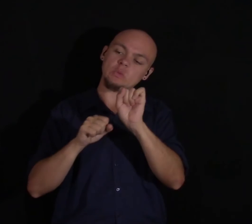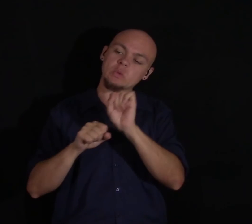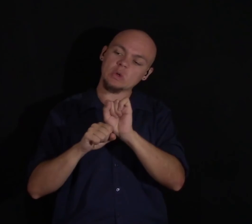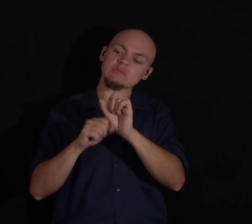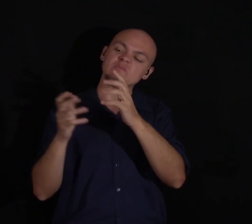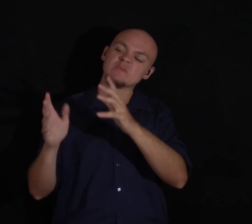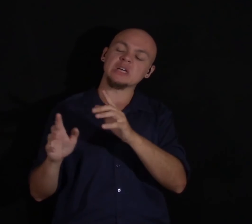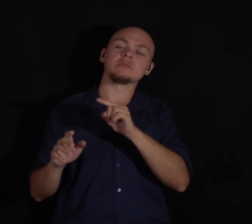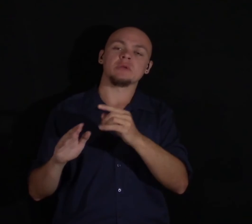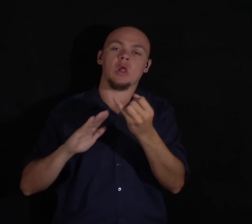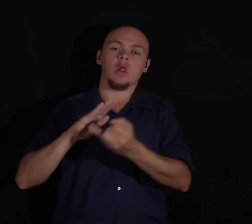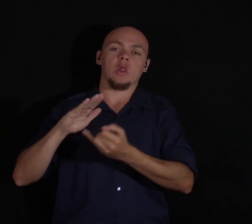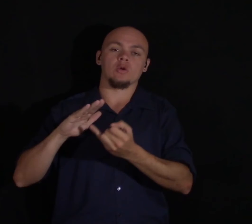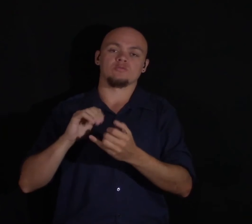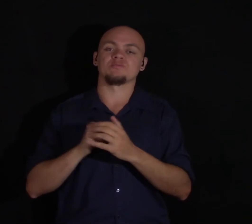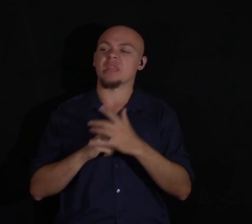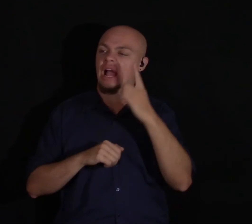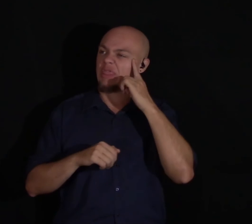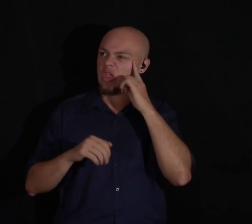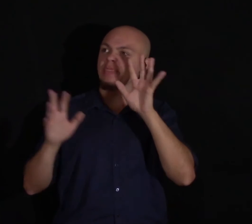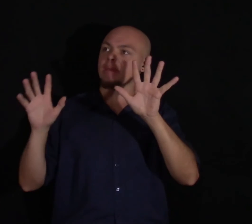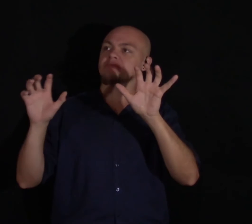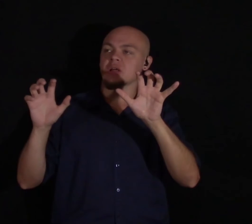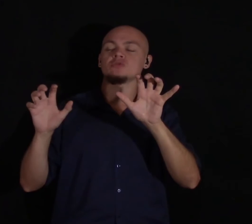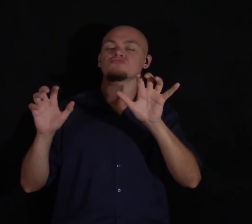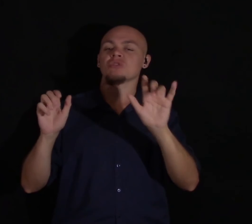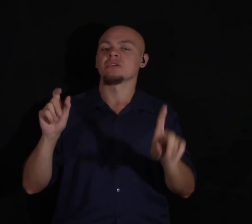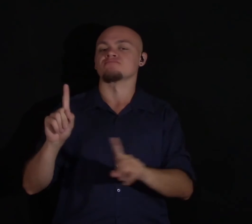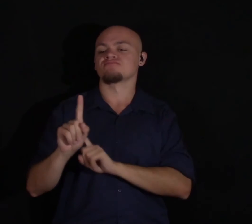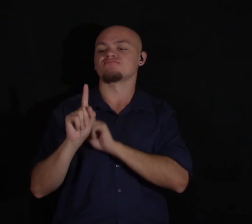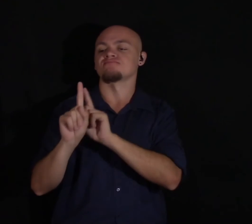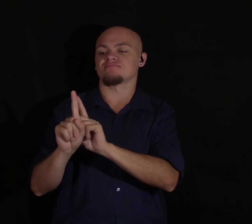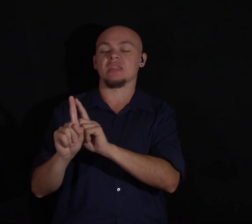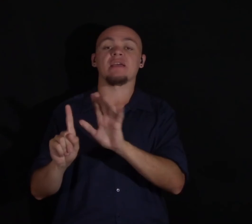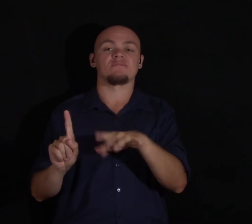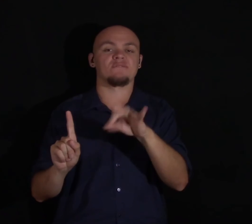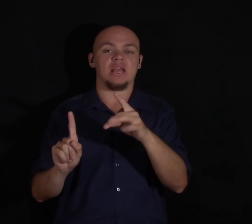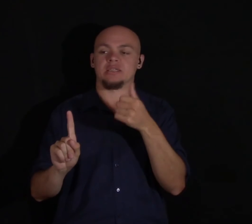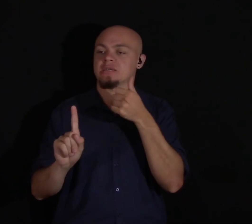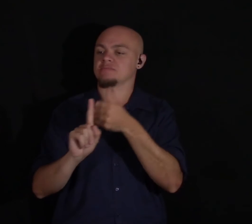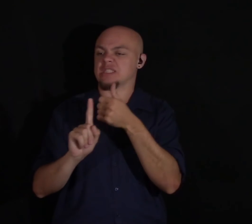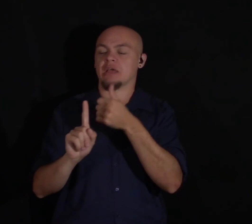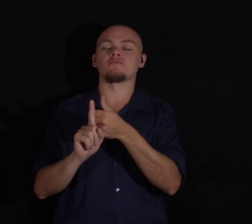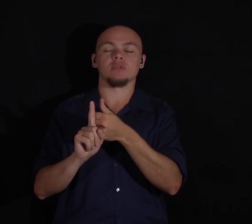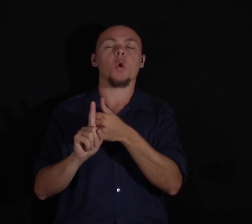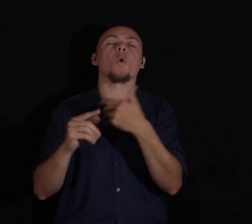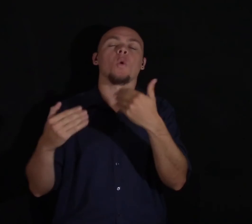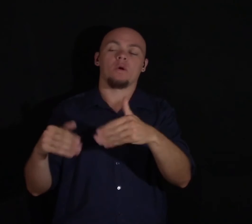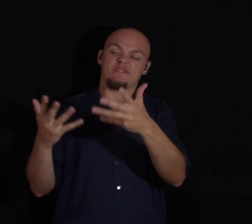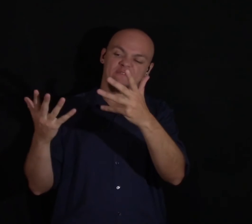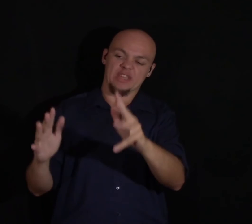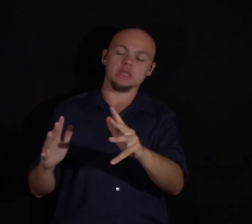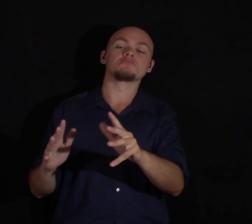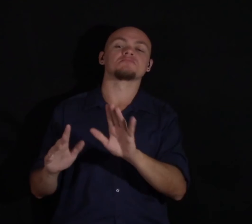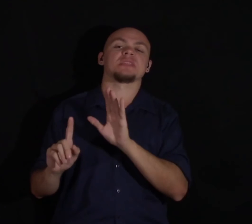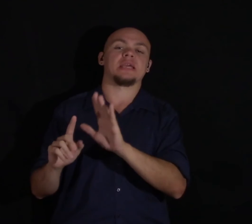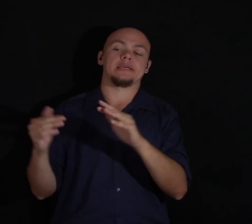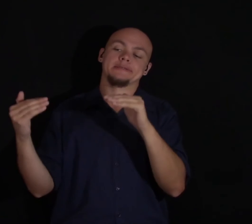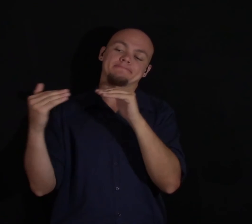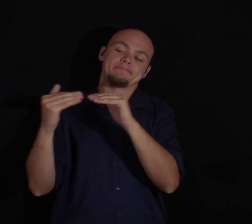not doubt but that the monster followed me, and would discover himself to me when I should have finished, that he might receive his companion.